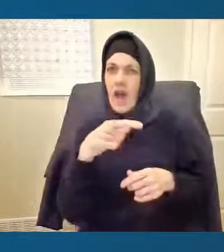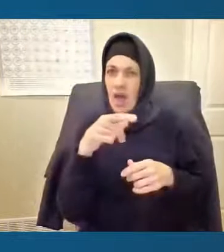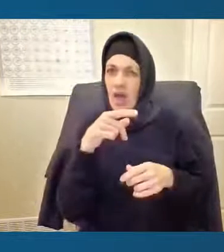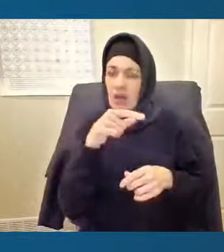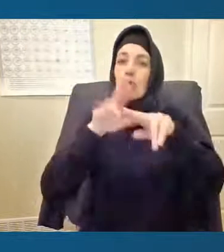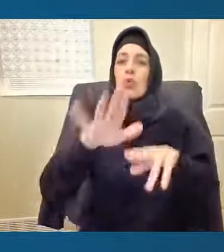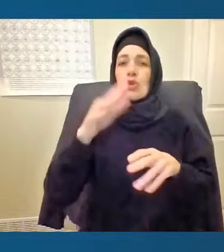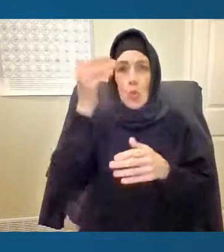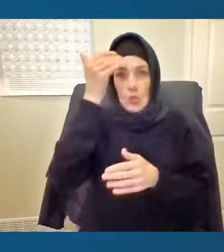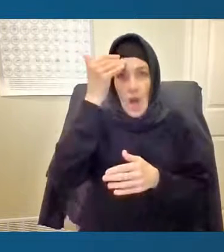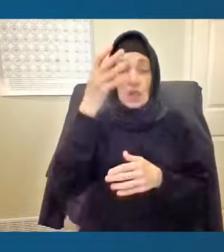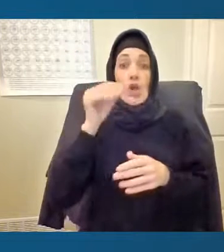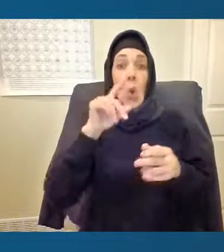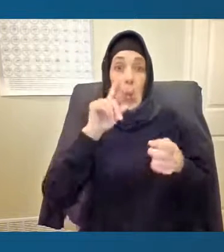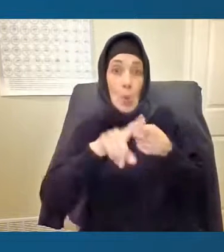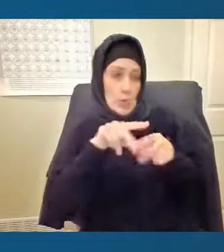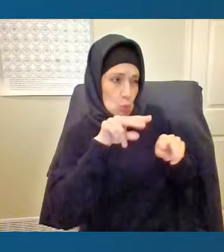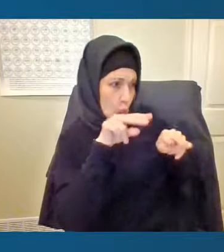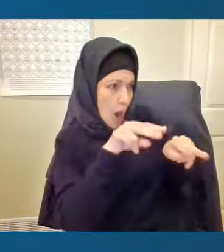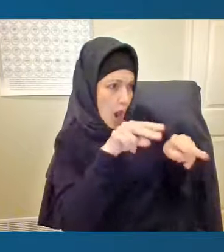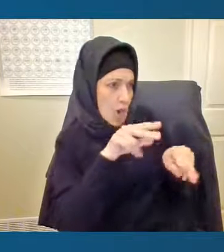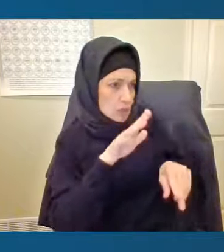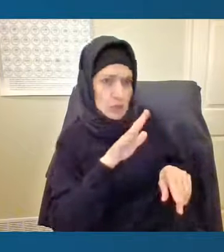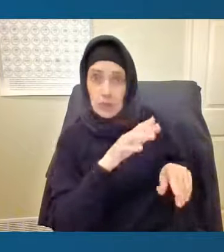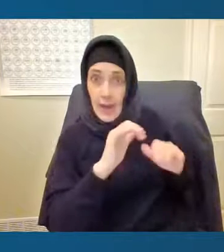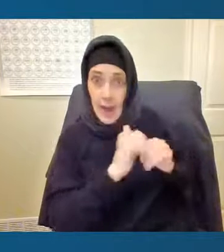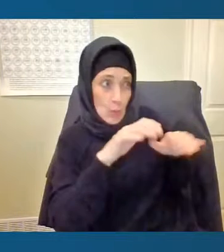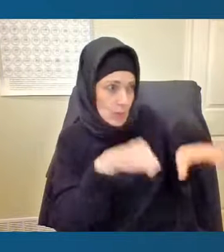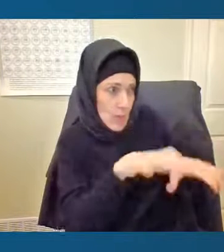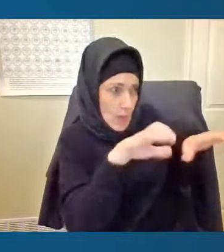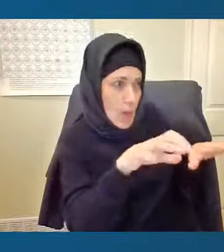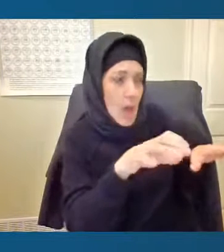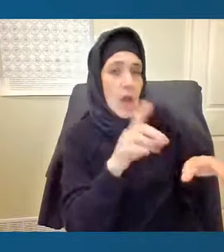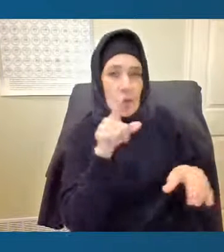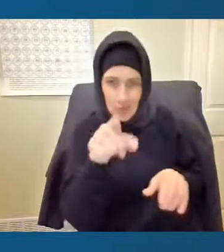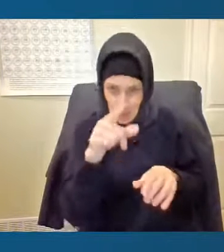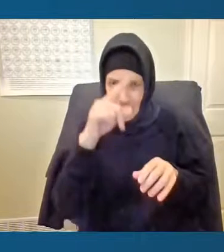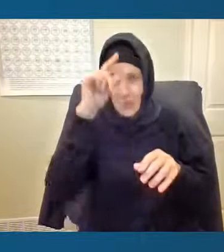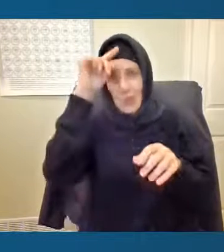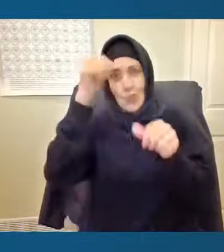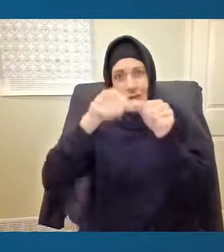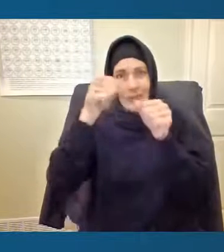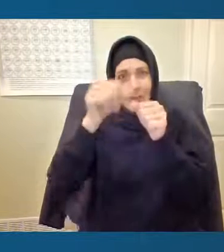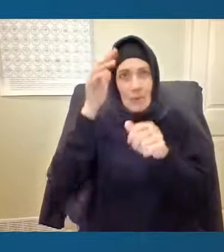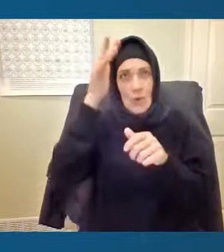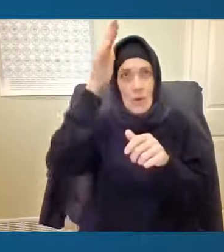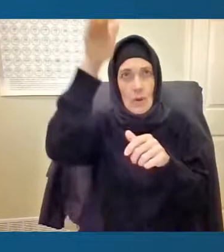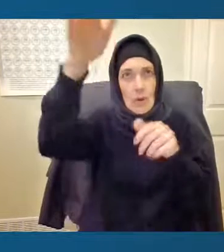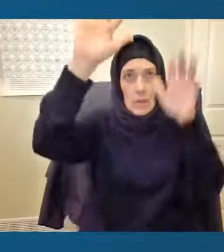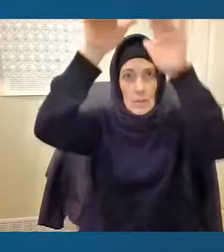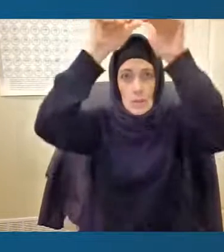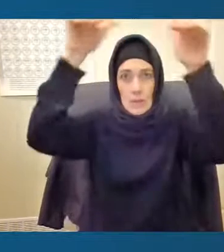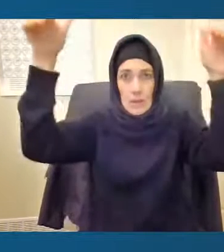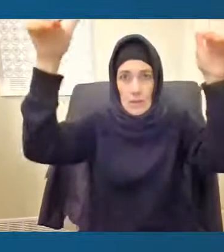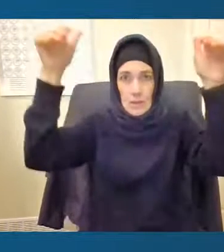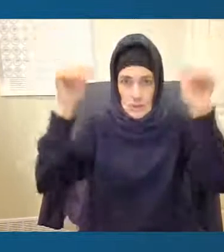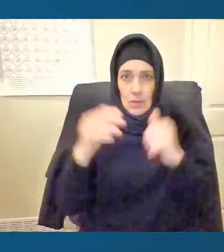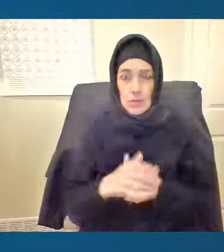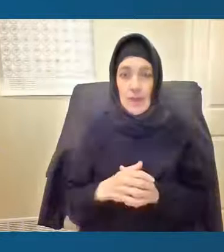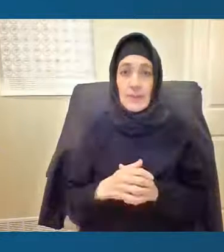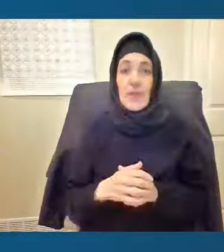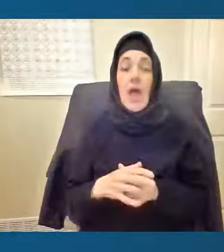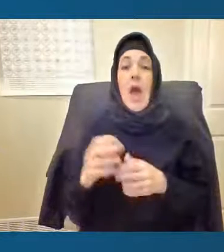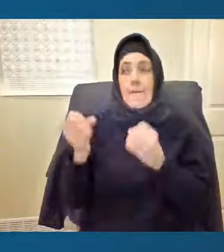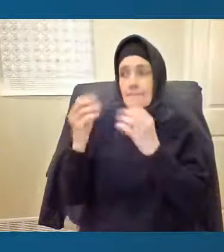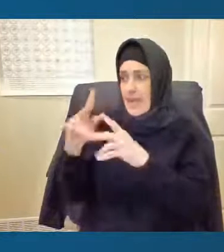you remember the hereafter. And what we talked about is, you know, there's a lot of people who you can follow on social media, but the more